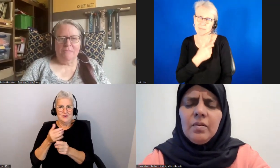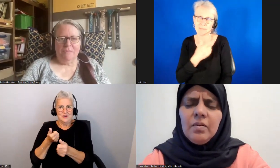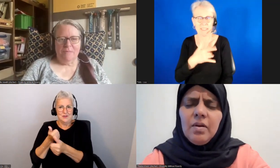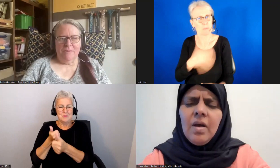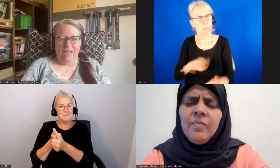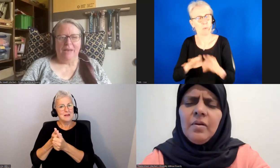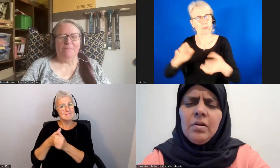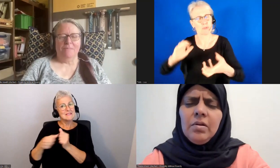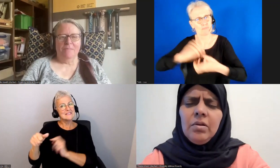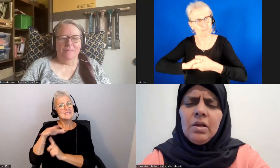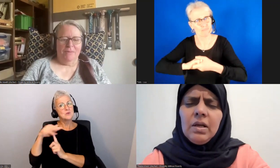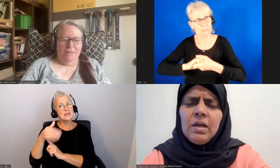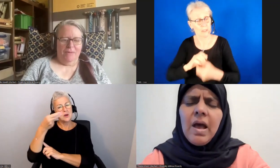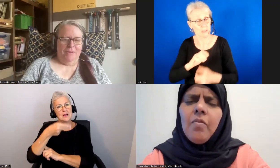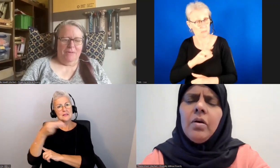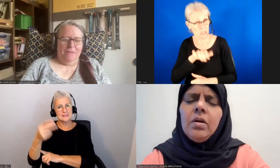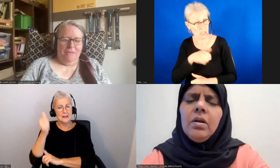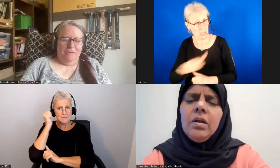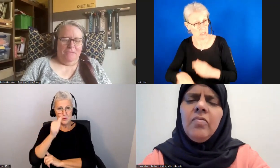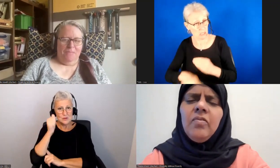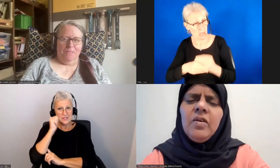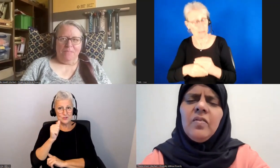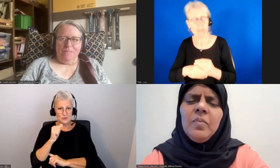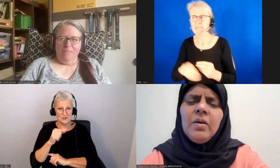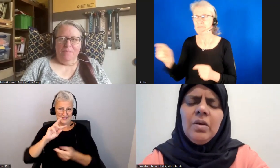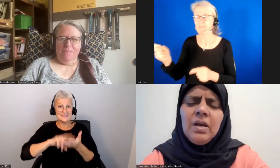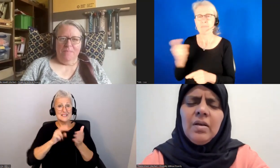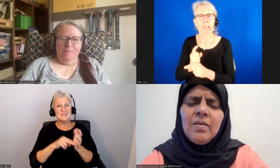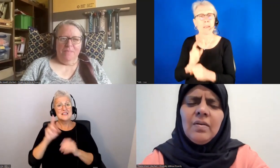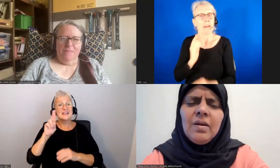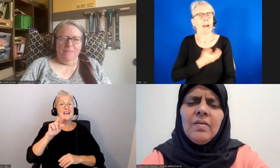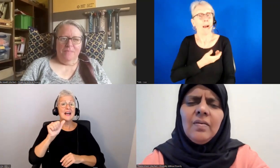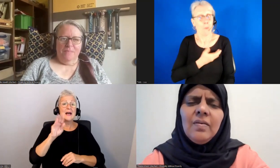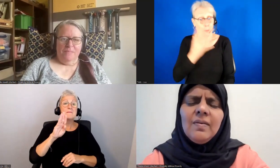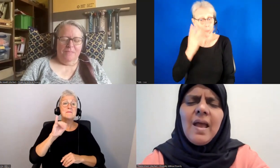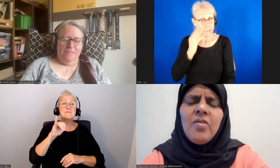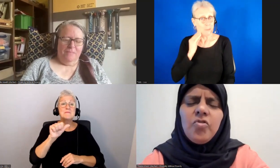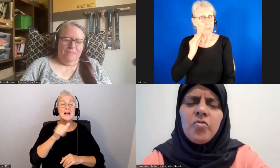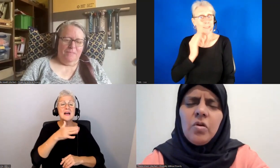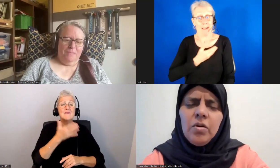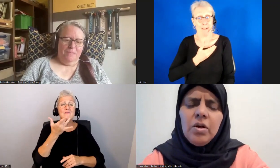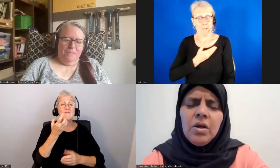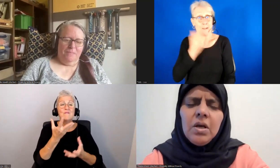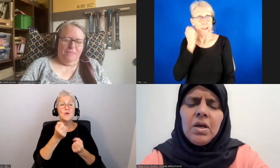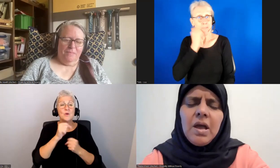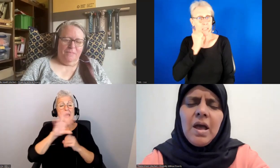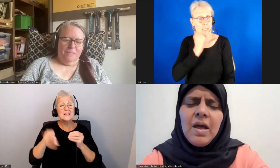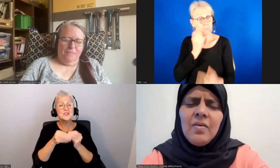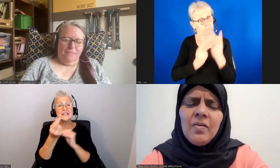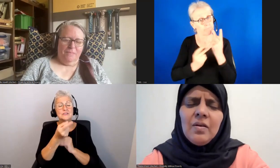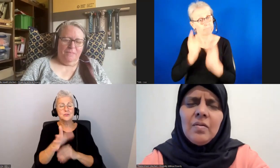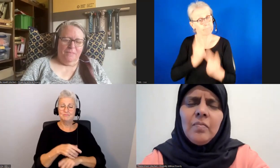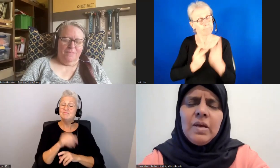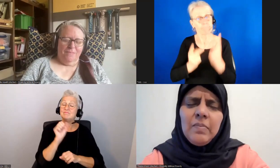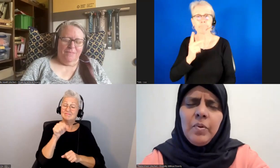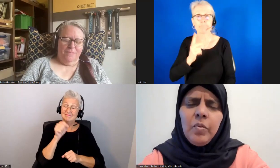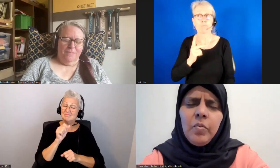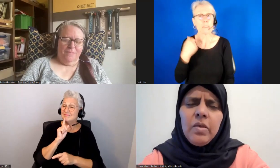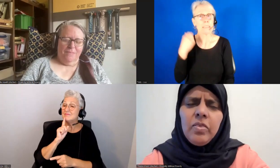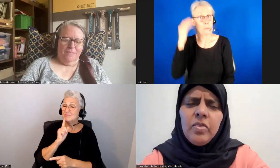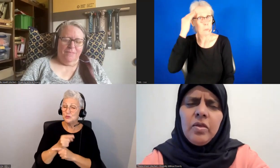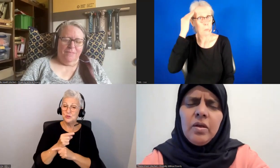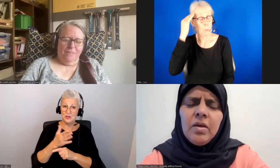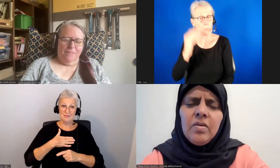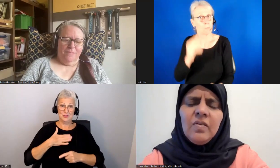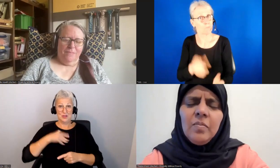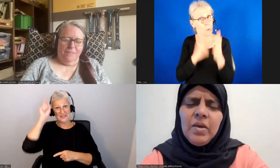announcement? Yeah, absolutely. Our lived experience is central as people